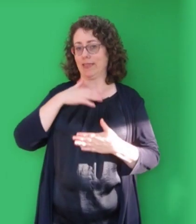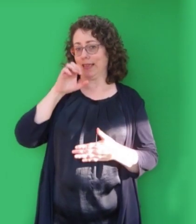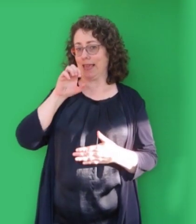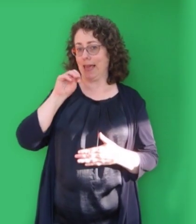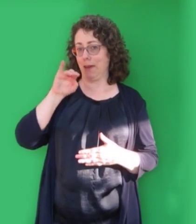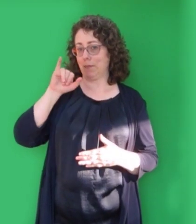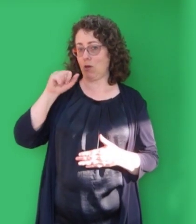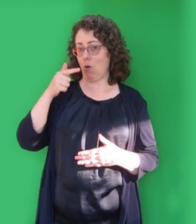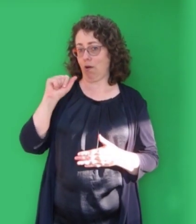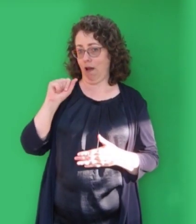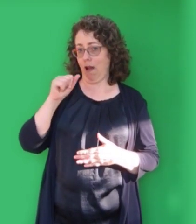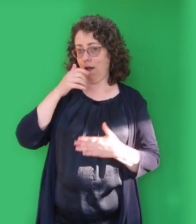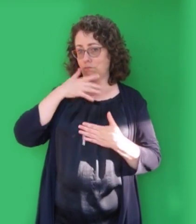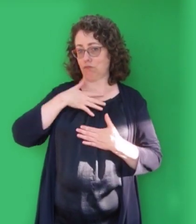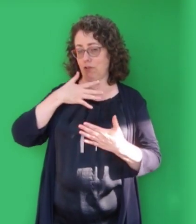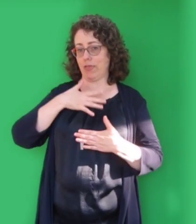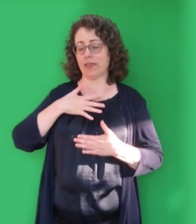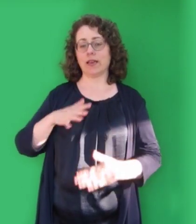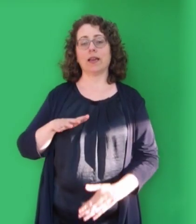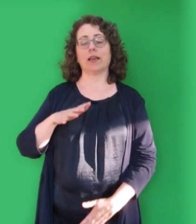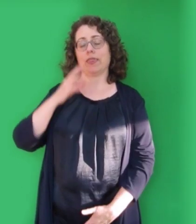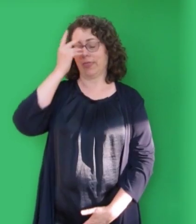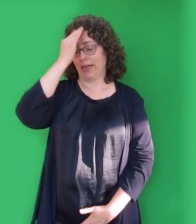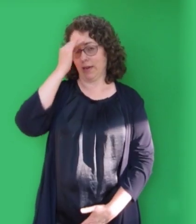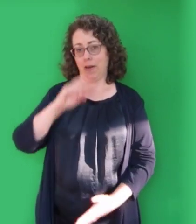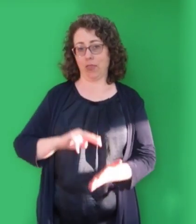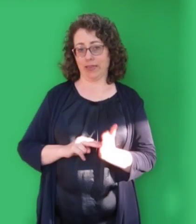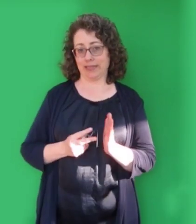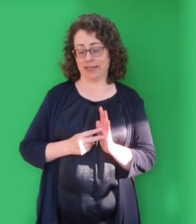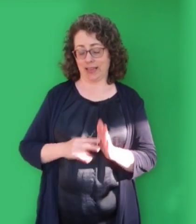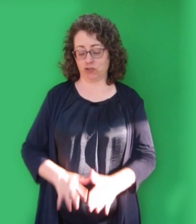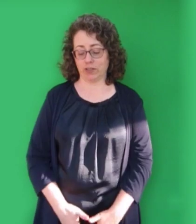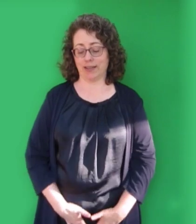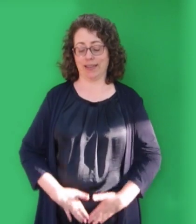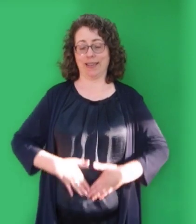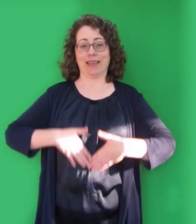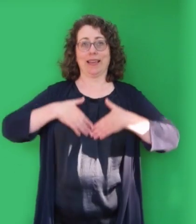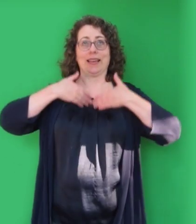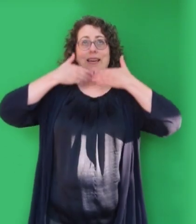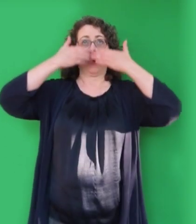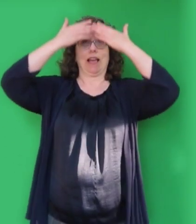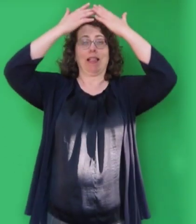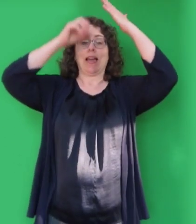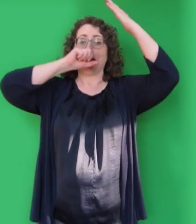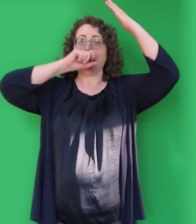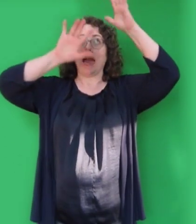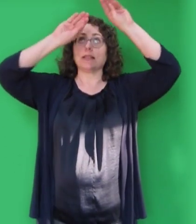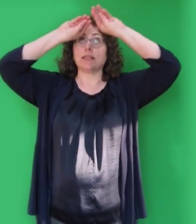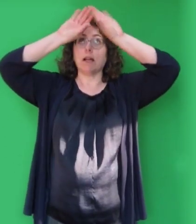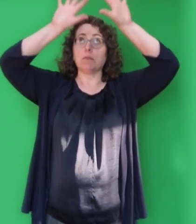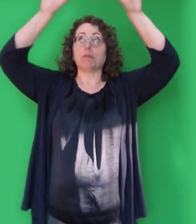Inhaling up the front midline of the body with your intention. Exhaling into the field.